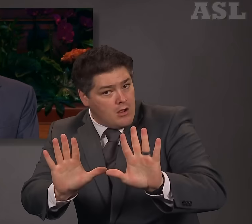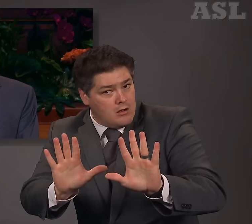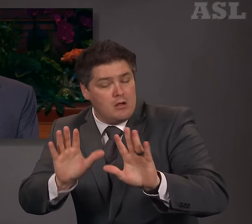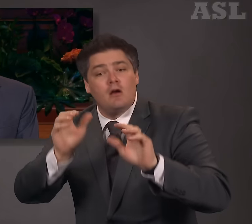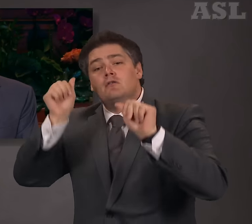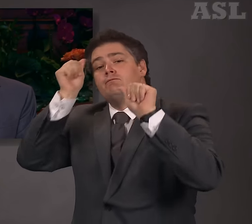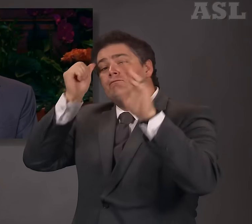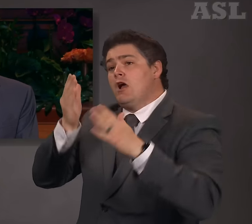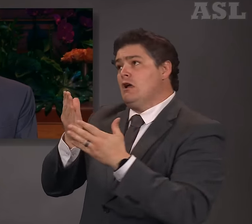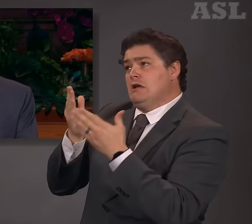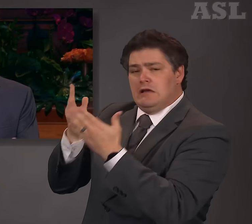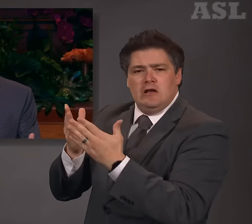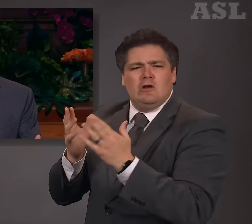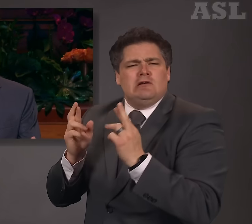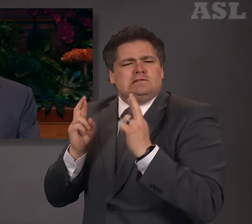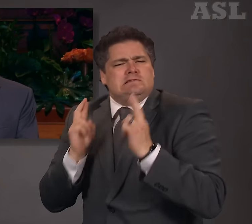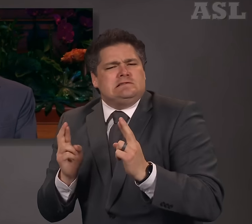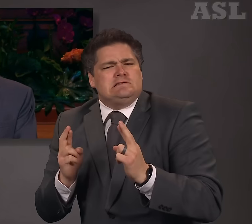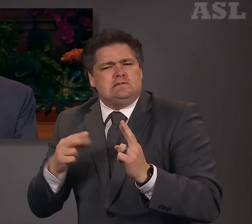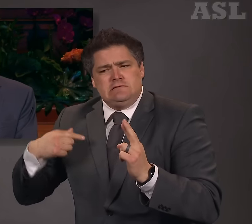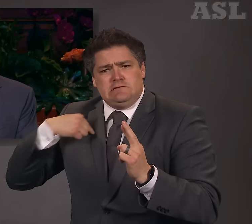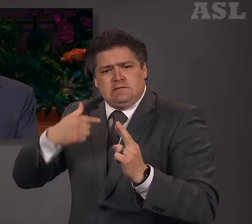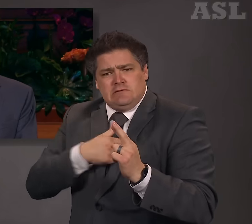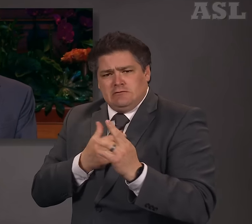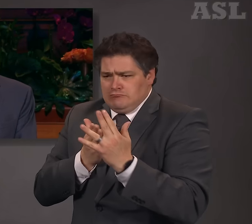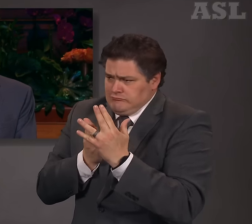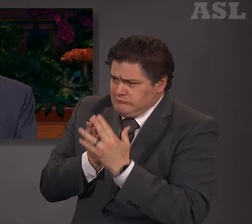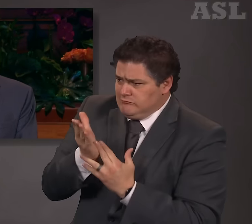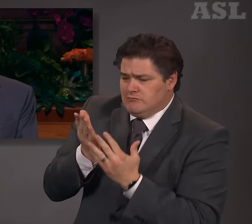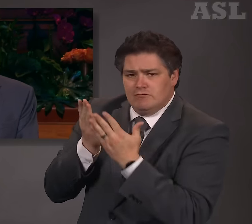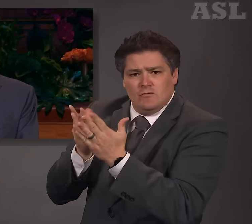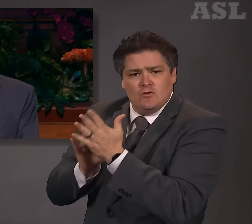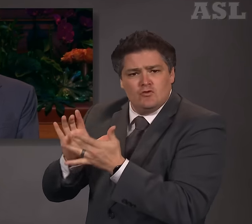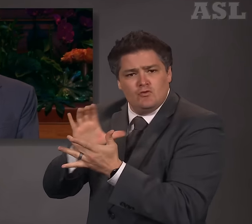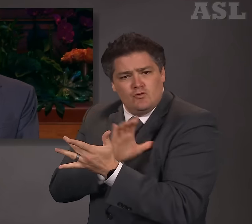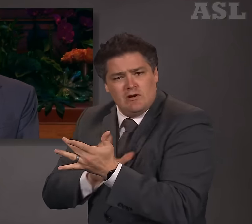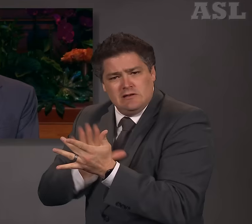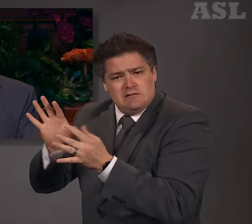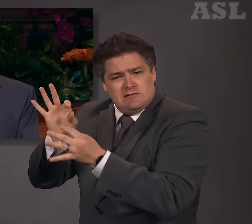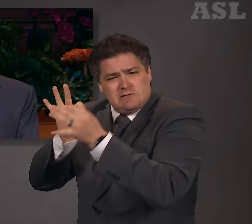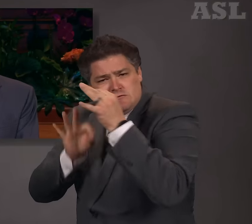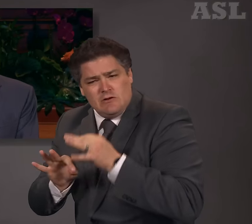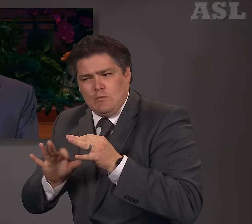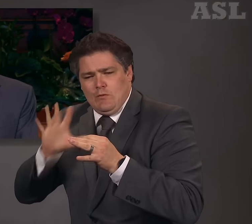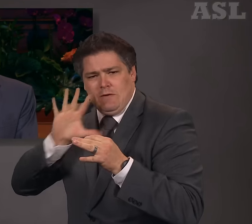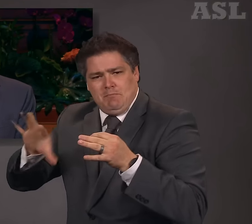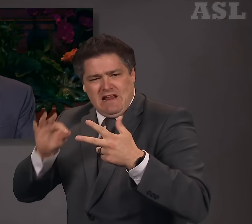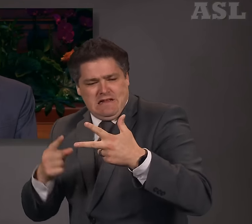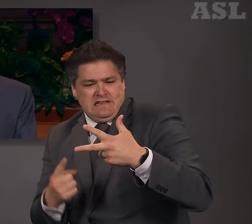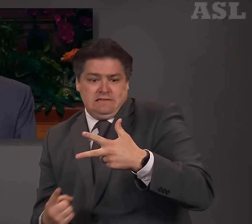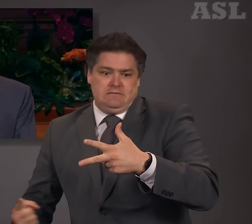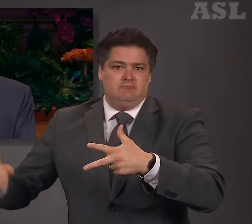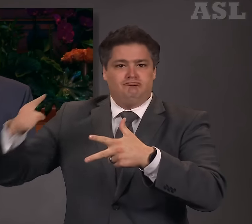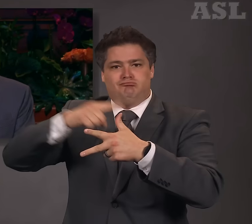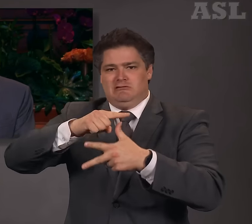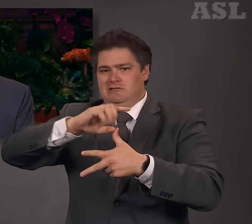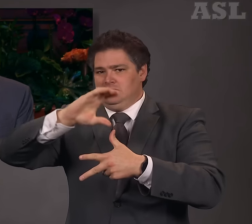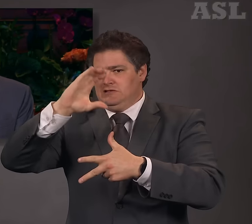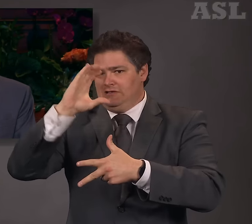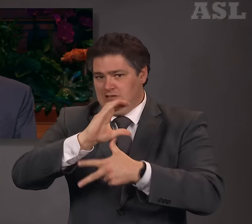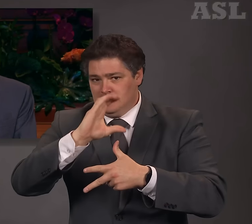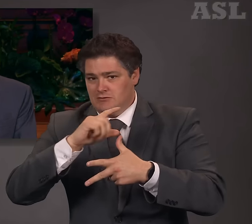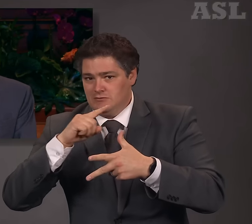will choose, and through the grace of his Son qualify for, the highest and most glorious of these kingdoms, the